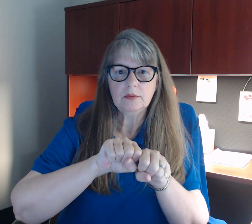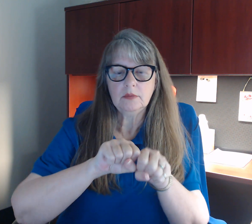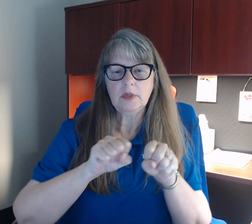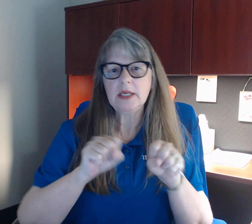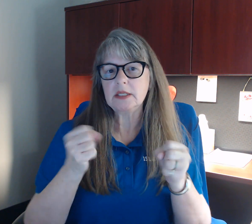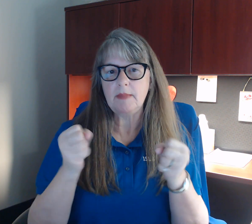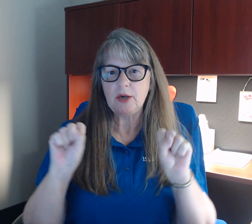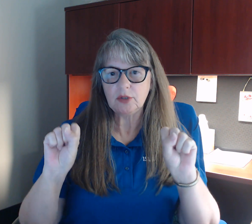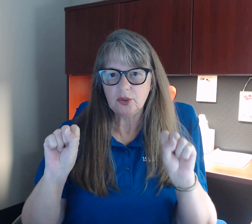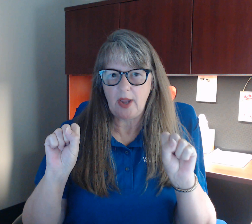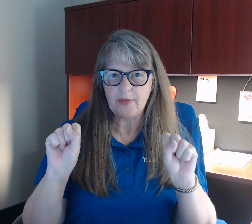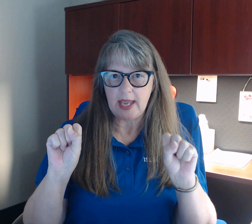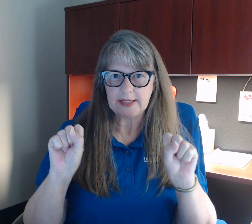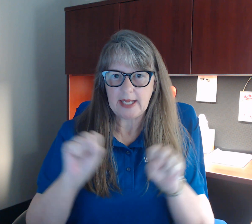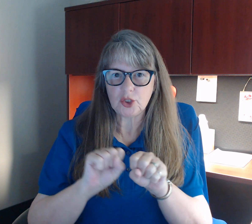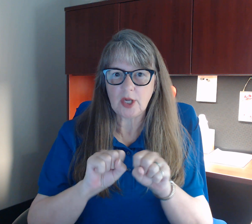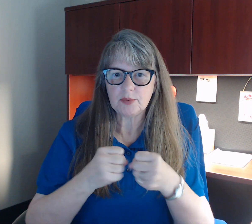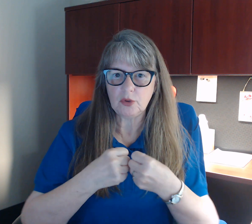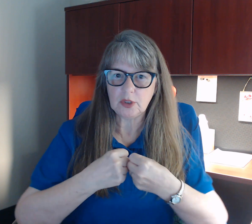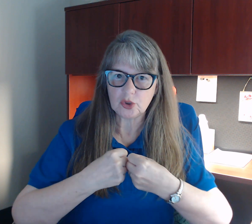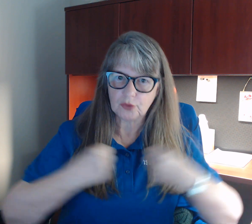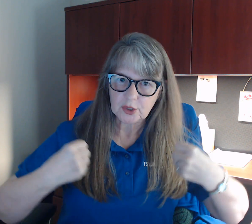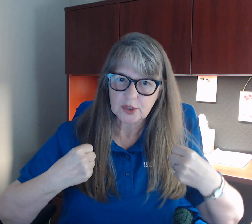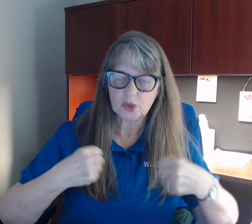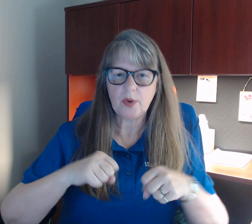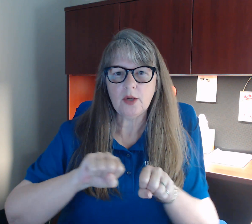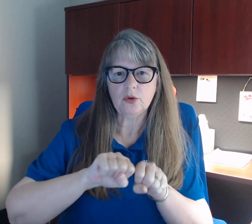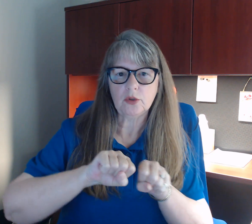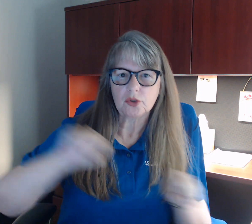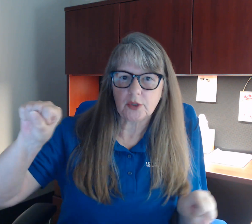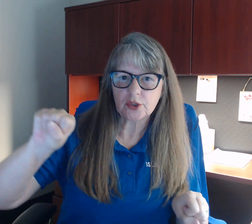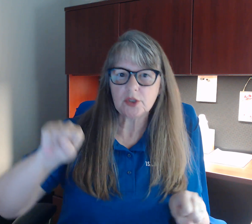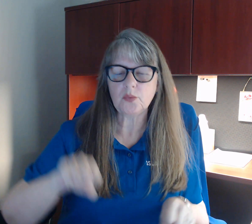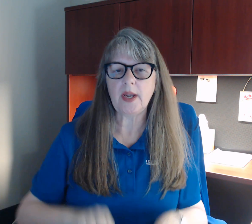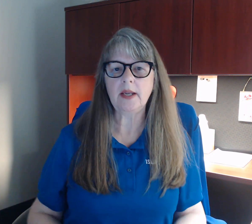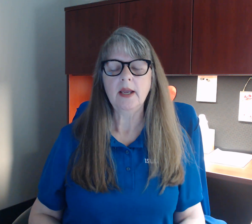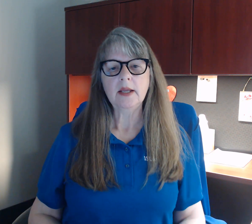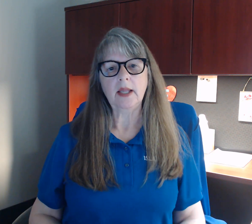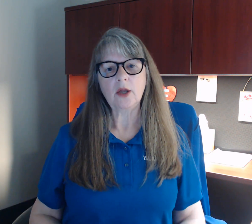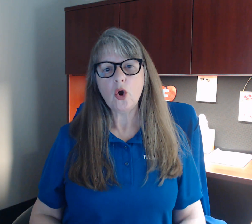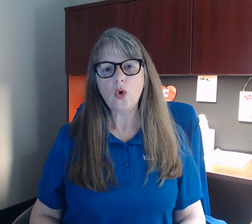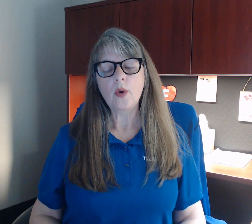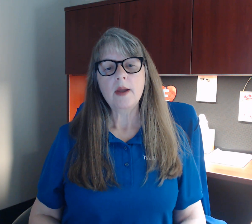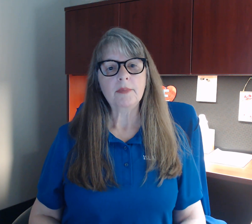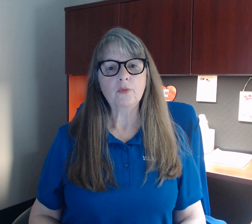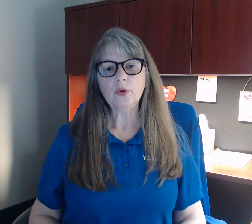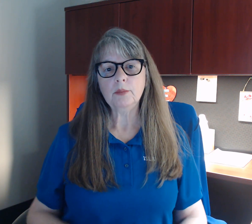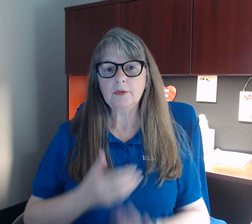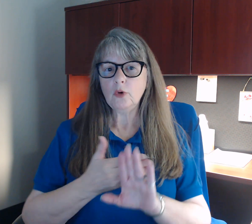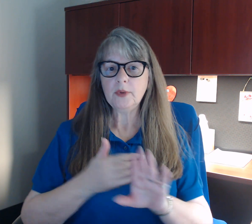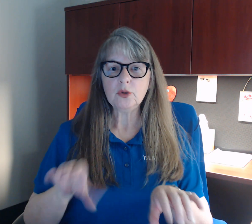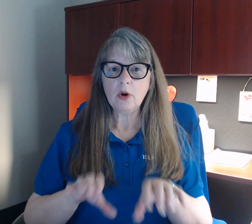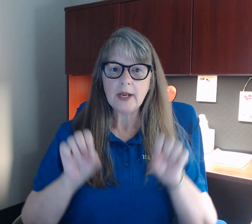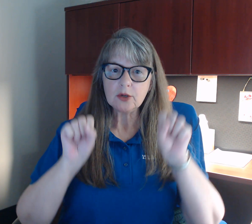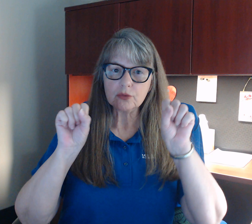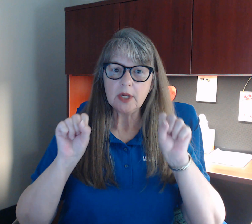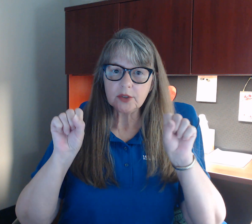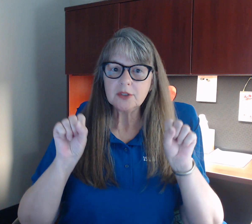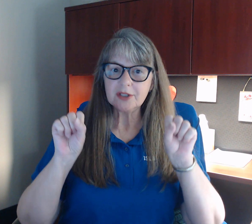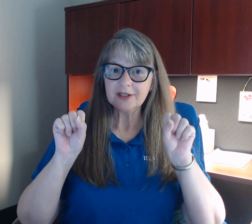It doesn't matter because you have the S hand shape, so you can stretch this way or you can stretch this way. Like, oh, before we do our exercises,